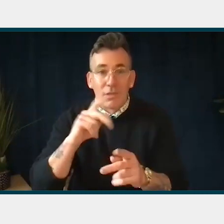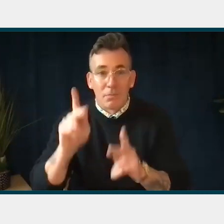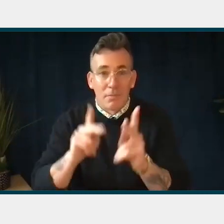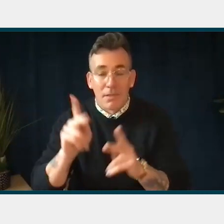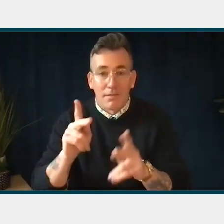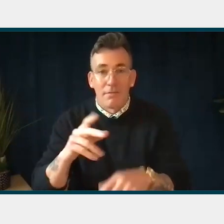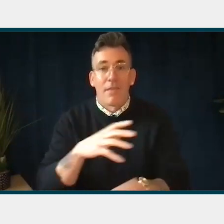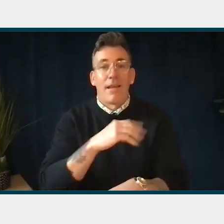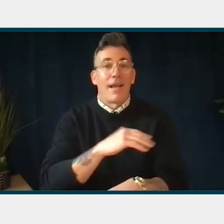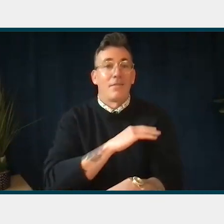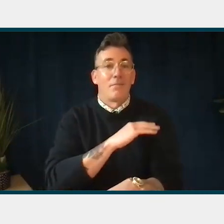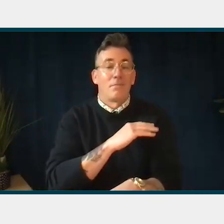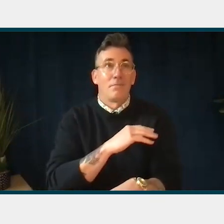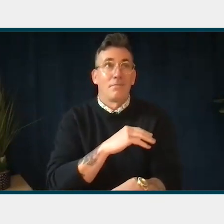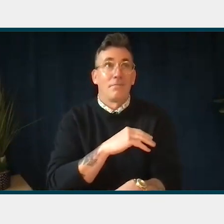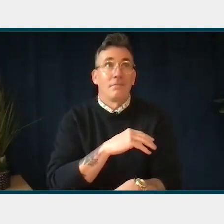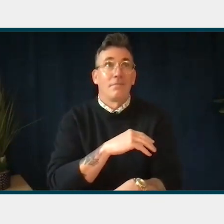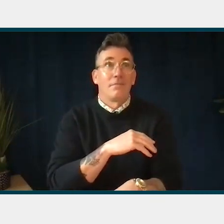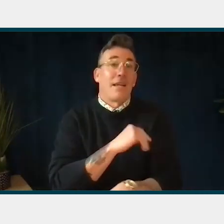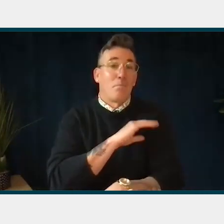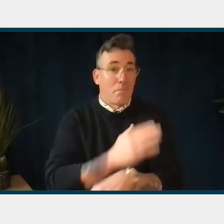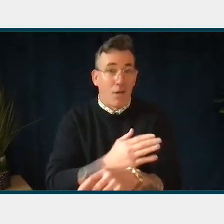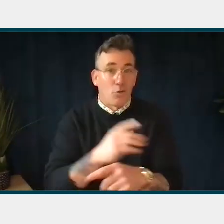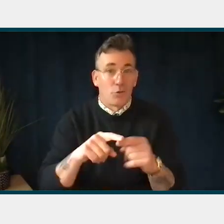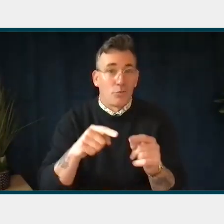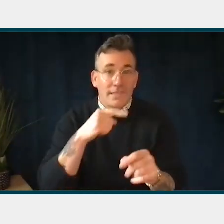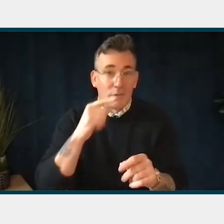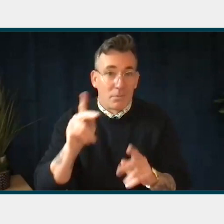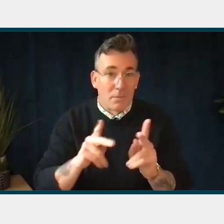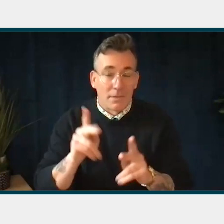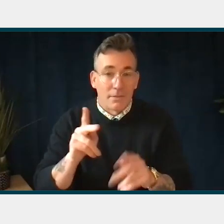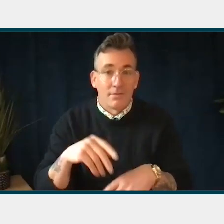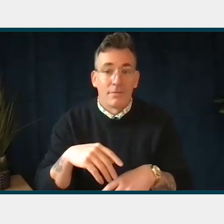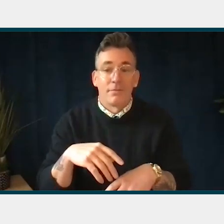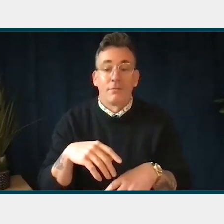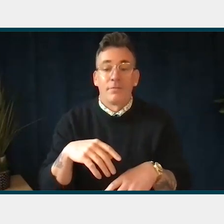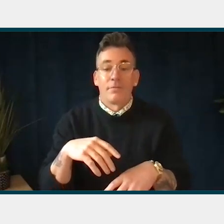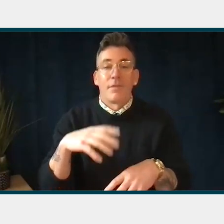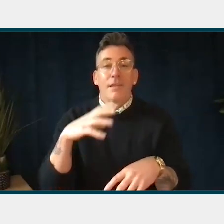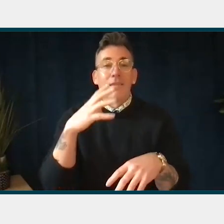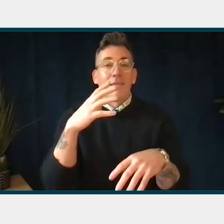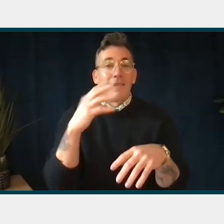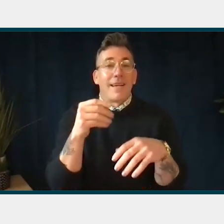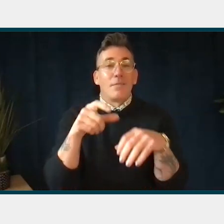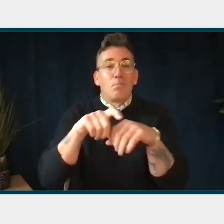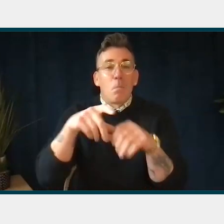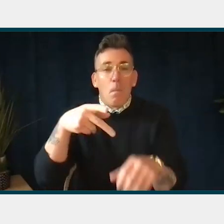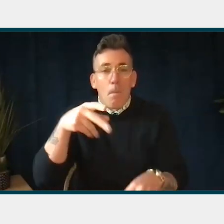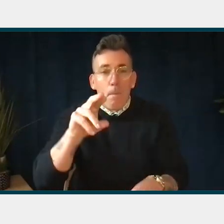is designed to give privilege to hearing people and power to those hearing